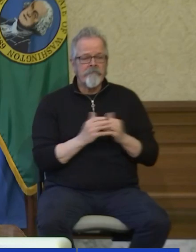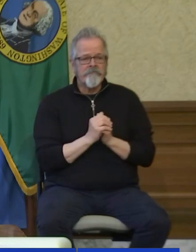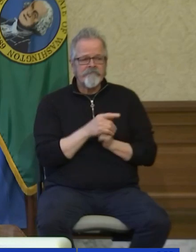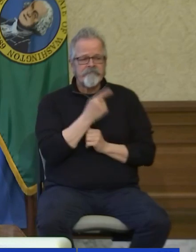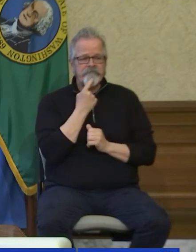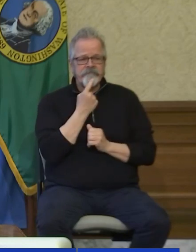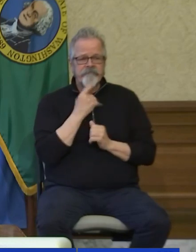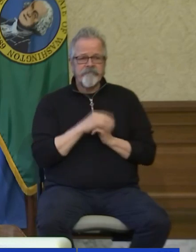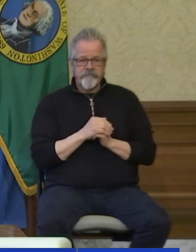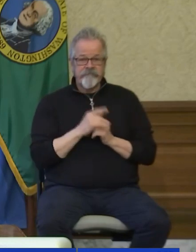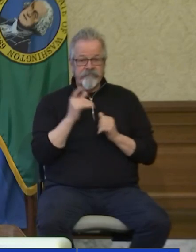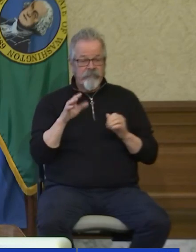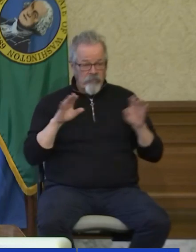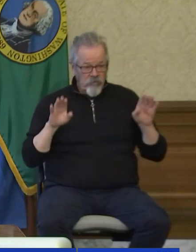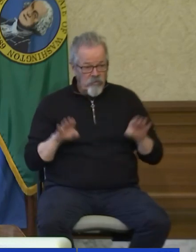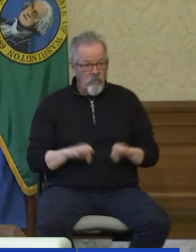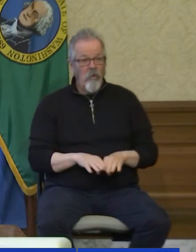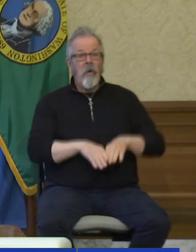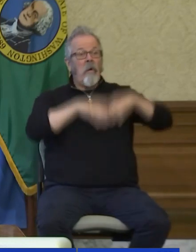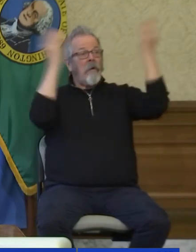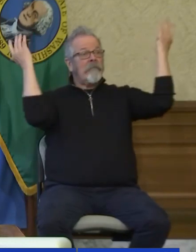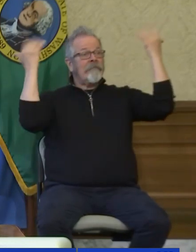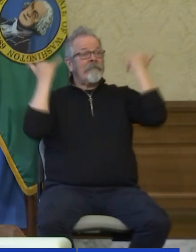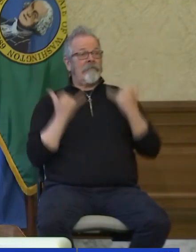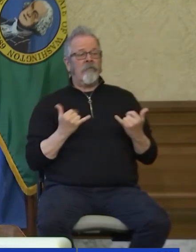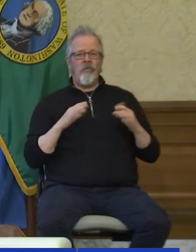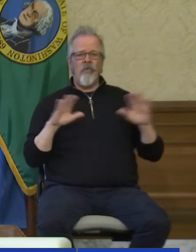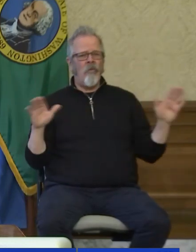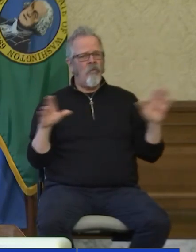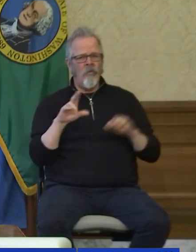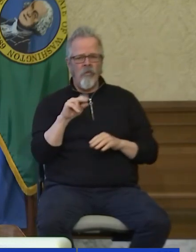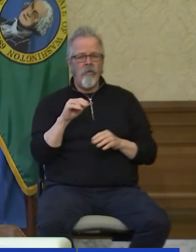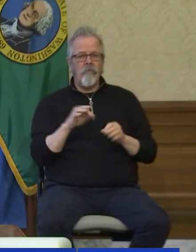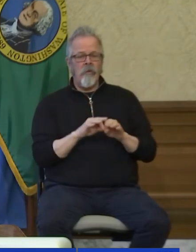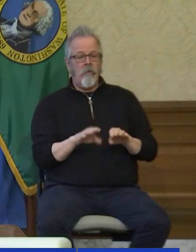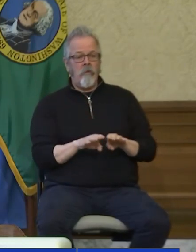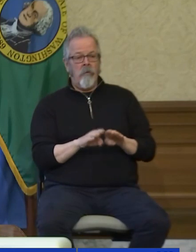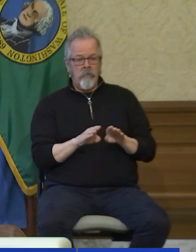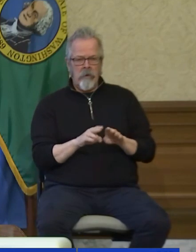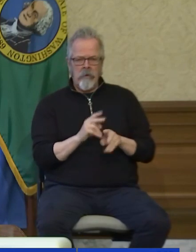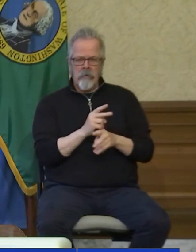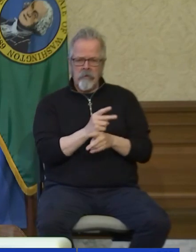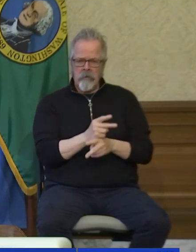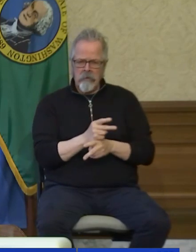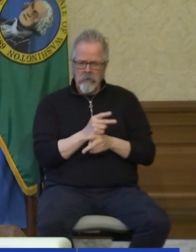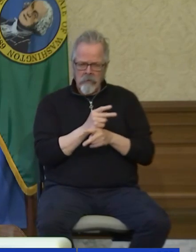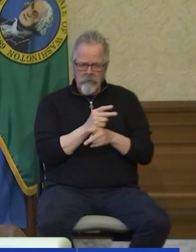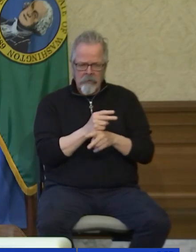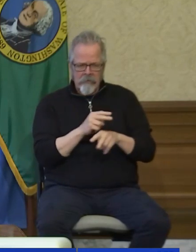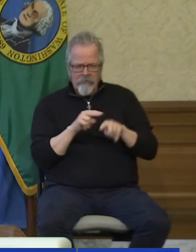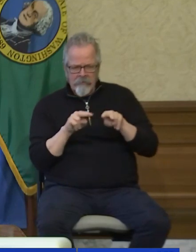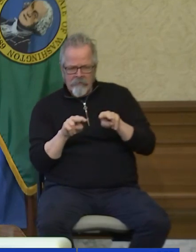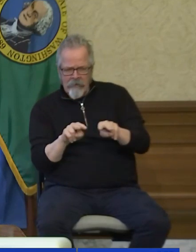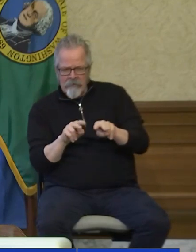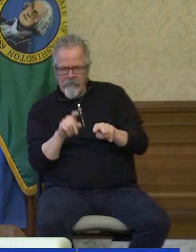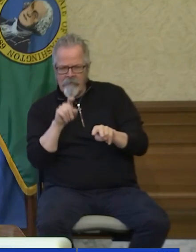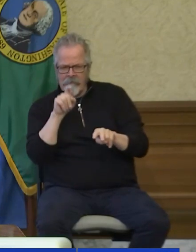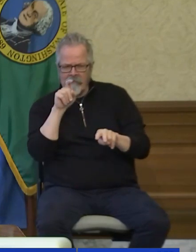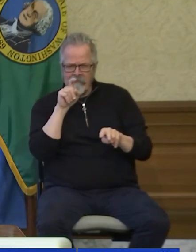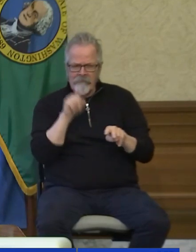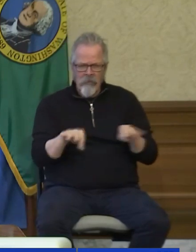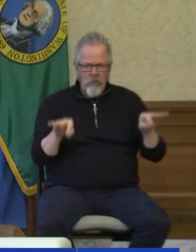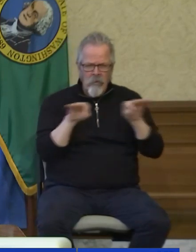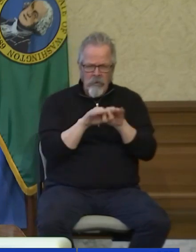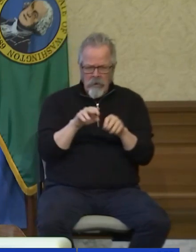to show you what this slide means. If you look at the slide from the Institute, what